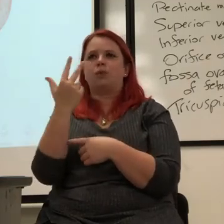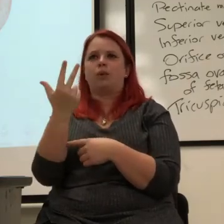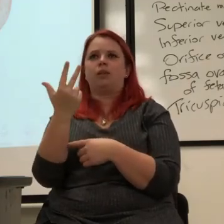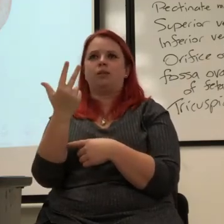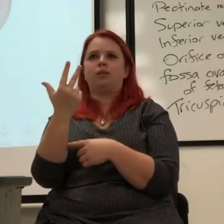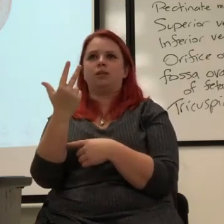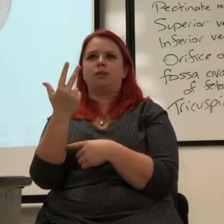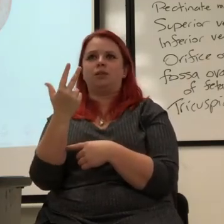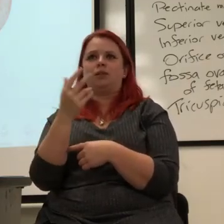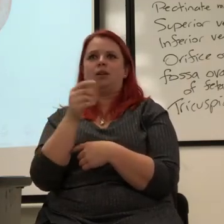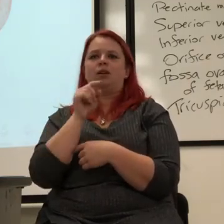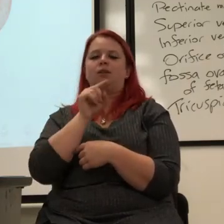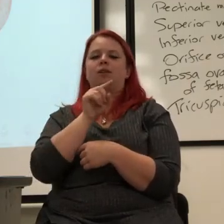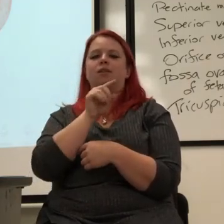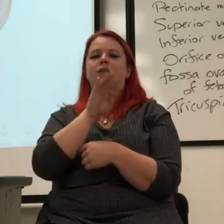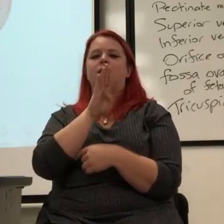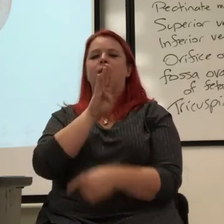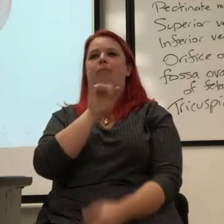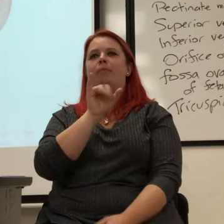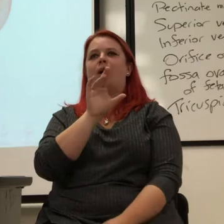Bicuspid valve here.